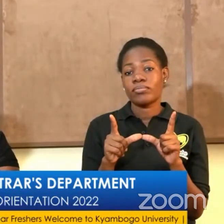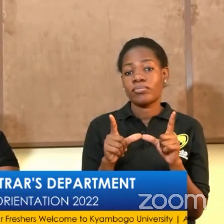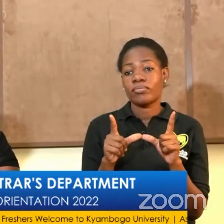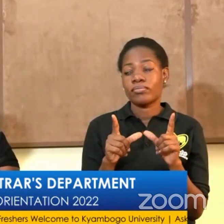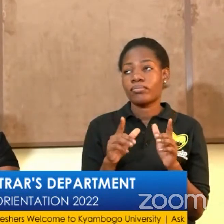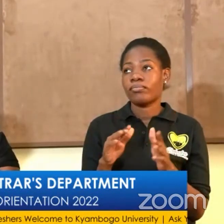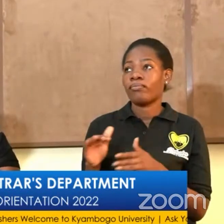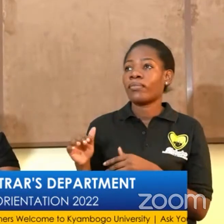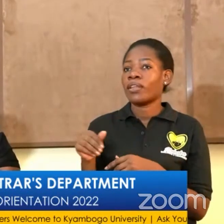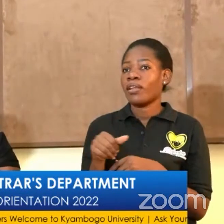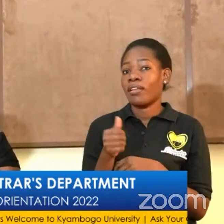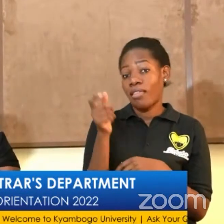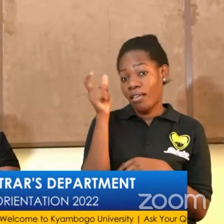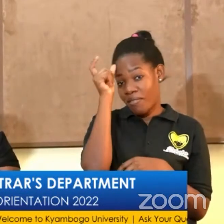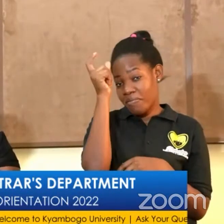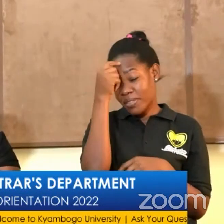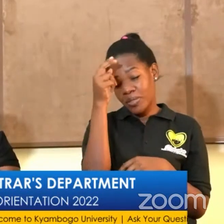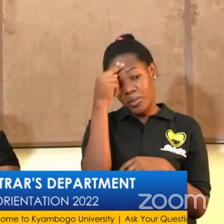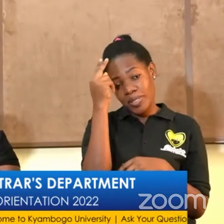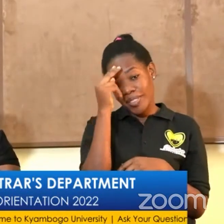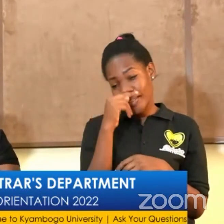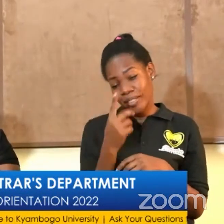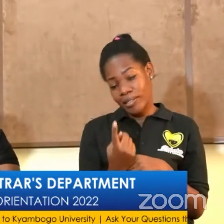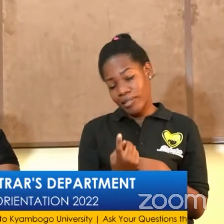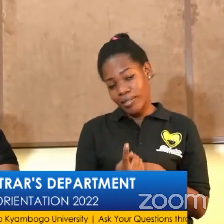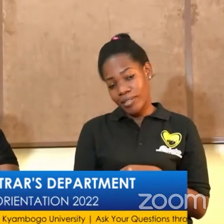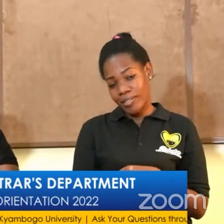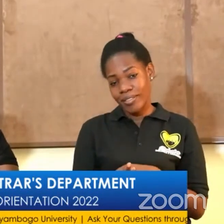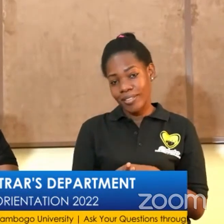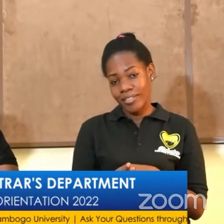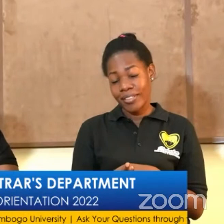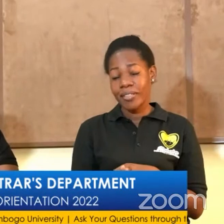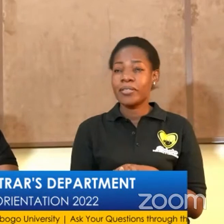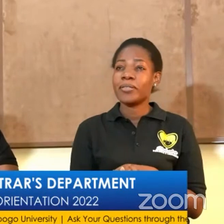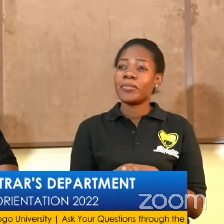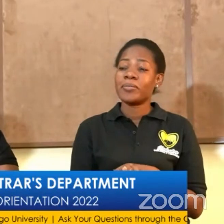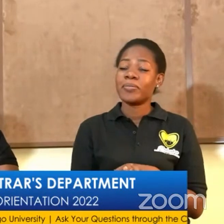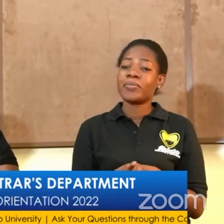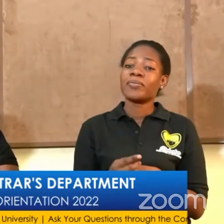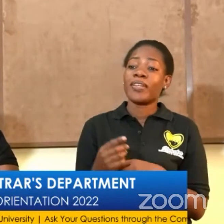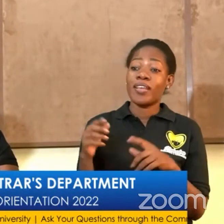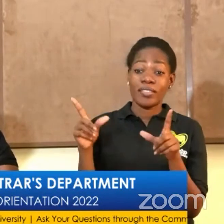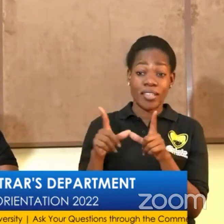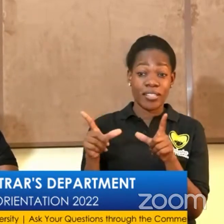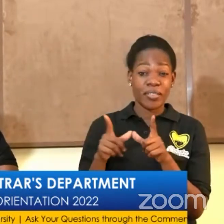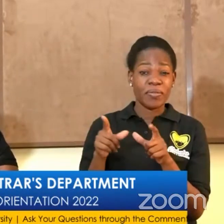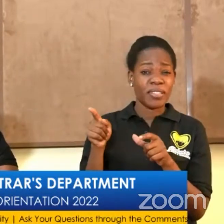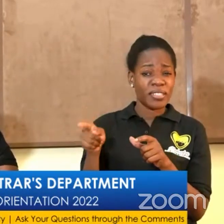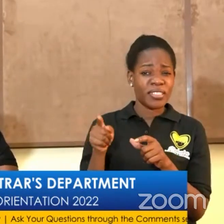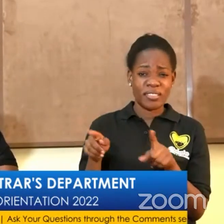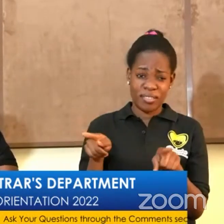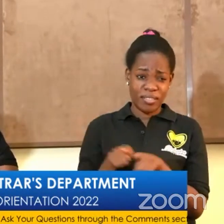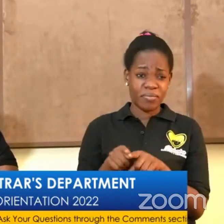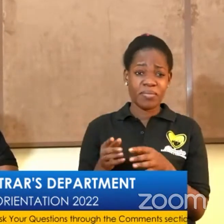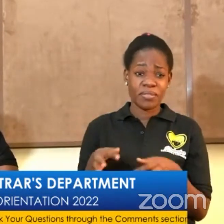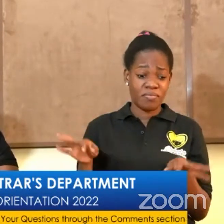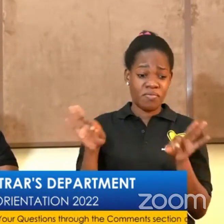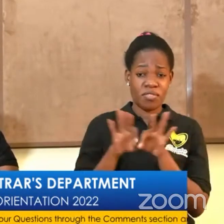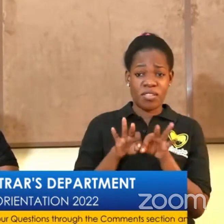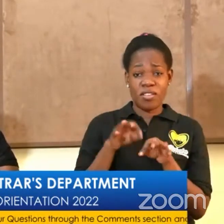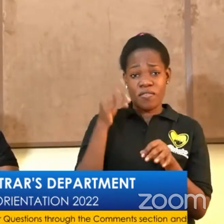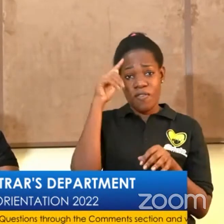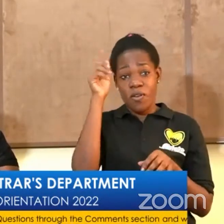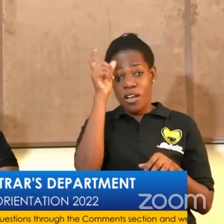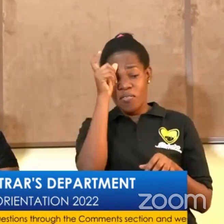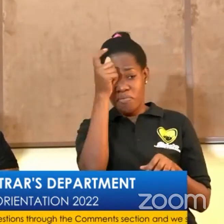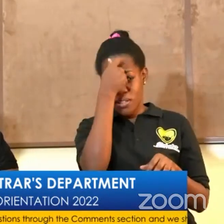Another government student is asking, is the certificate also necessary for government